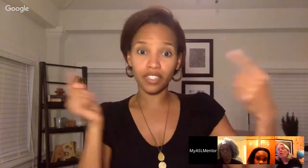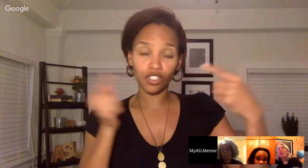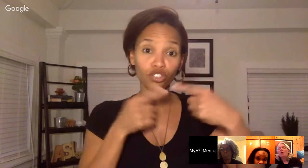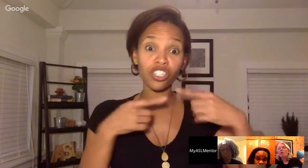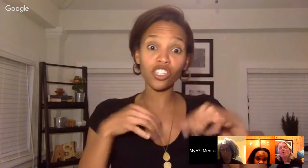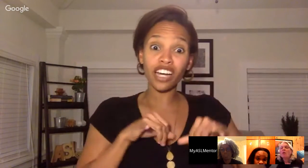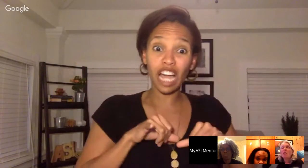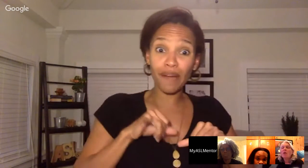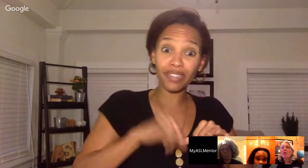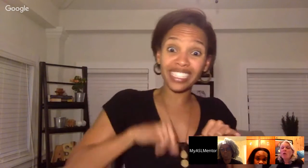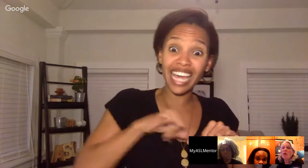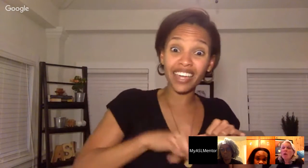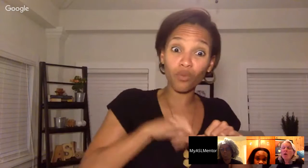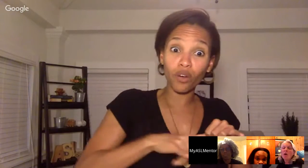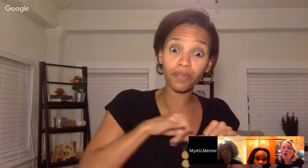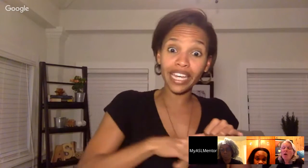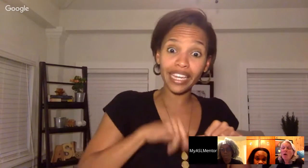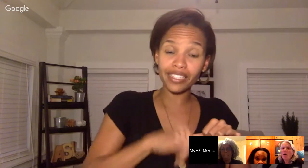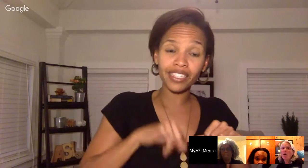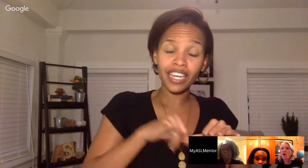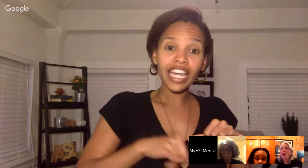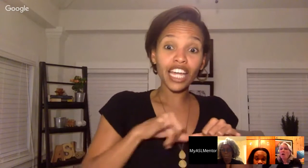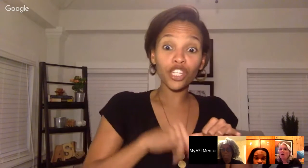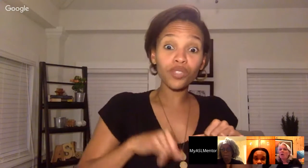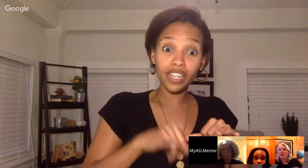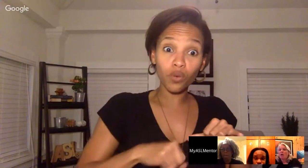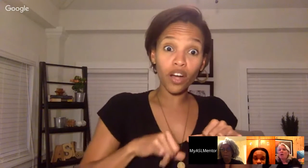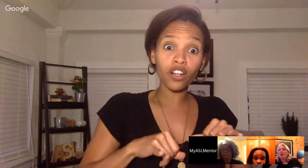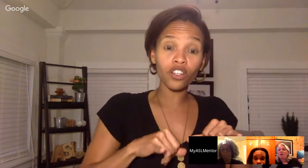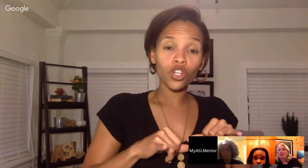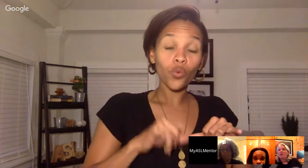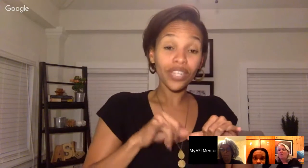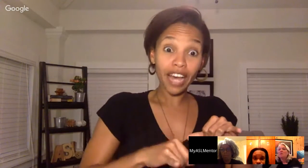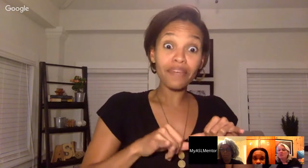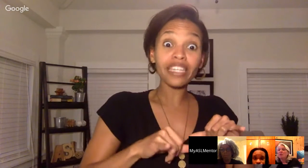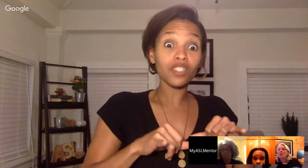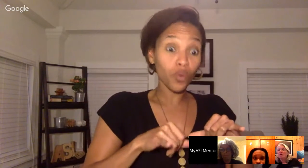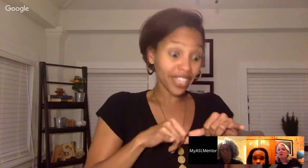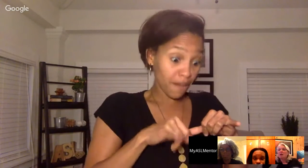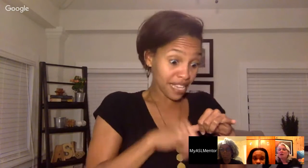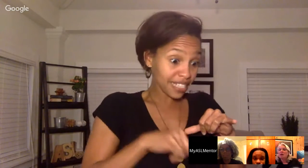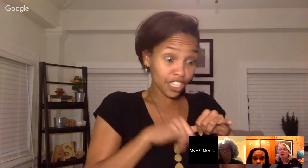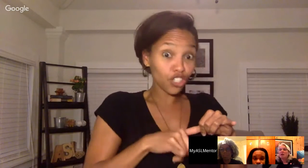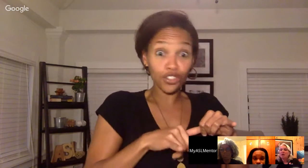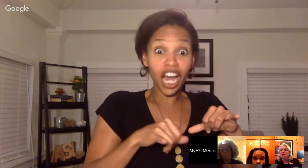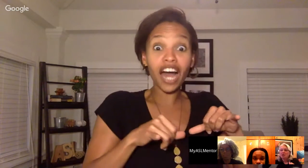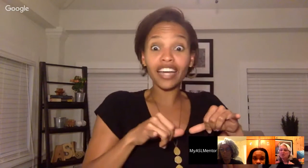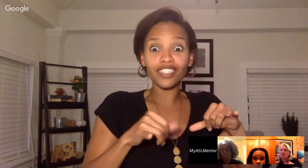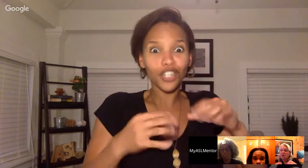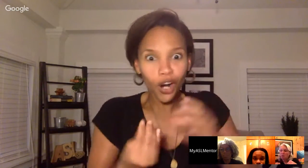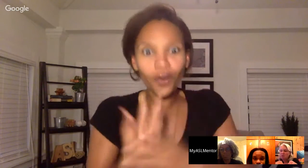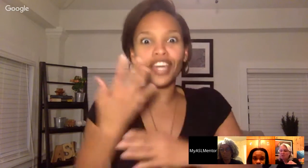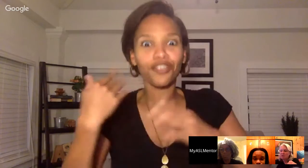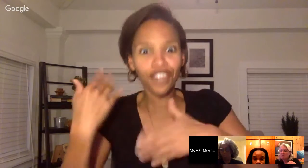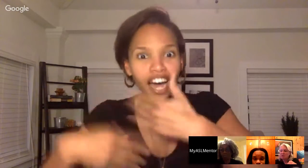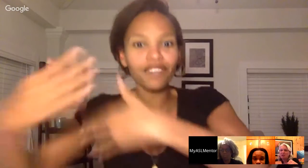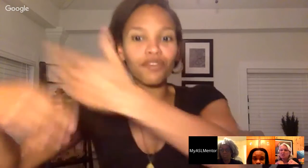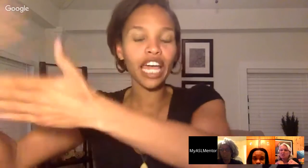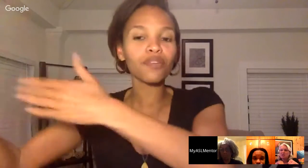opposite. So she's talking about staying in one place, and you said, well, what that means is you're not growing and you're not able